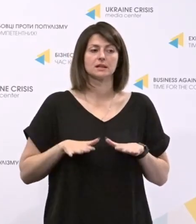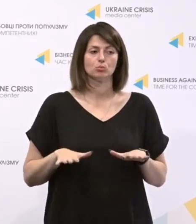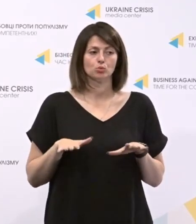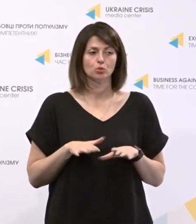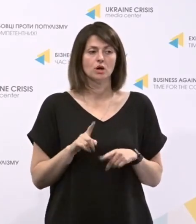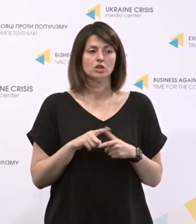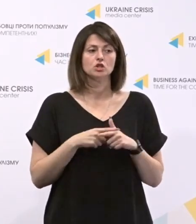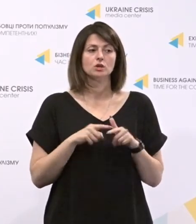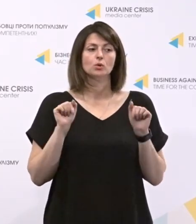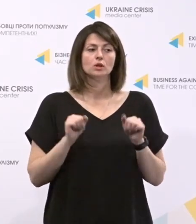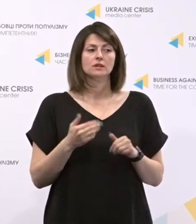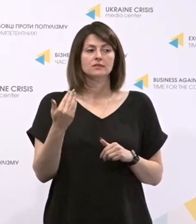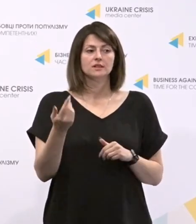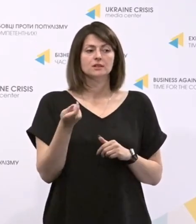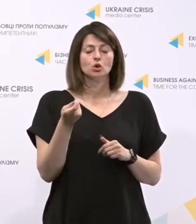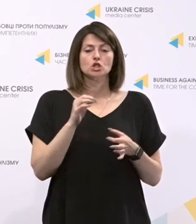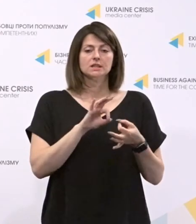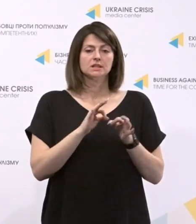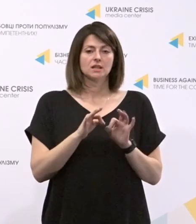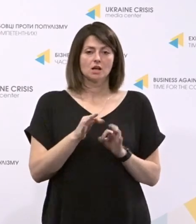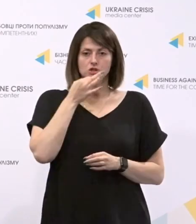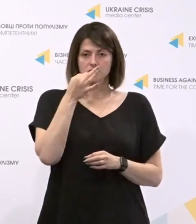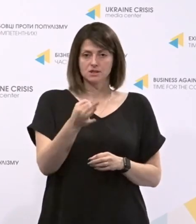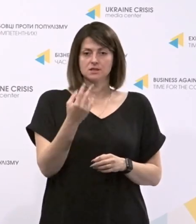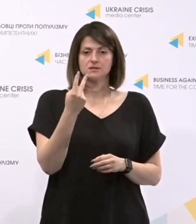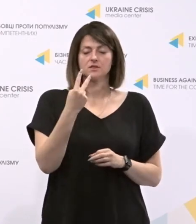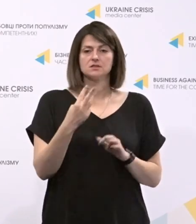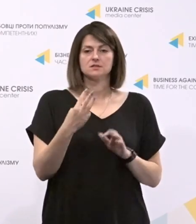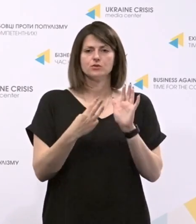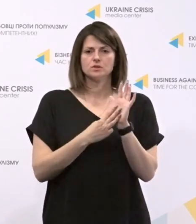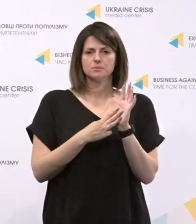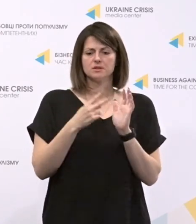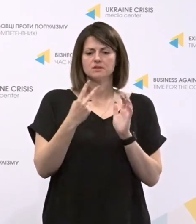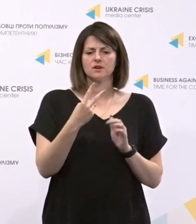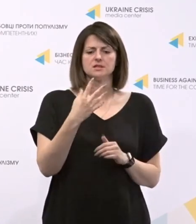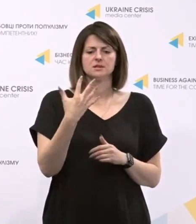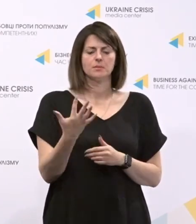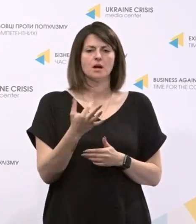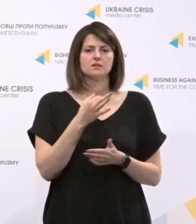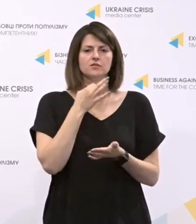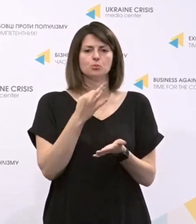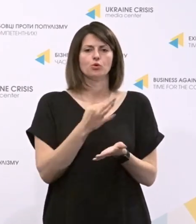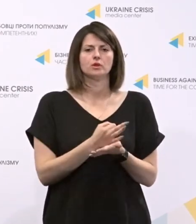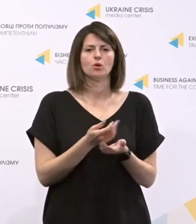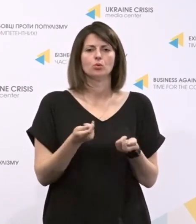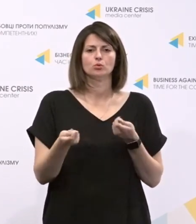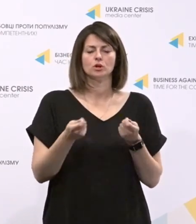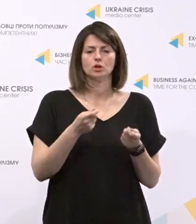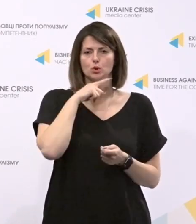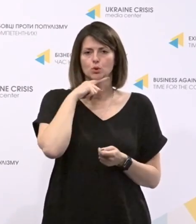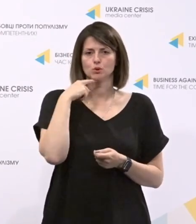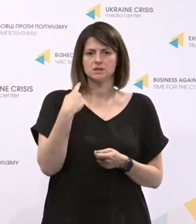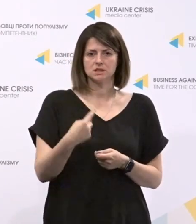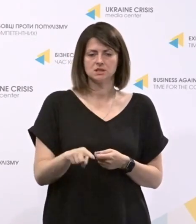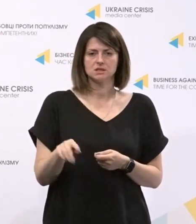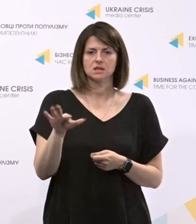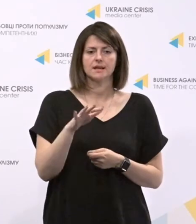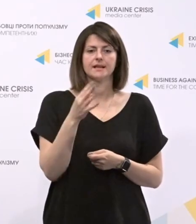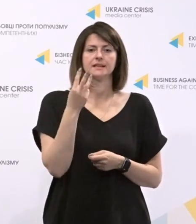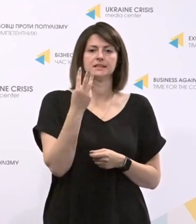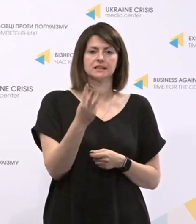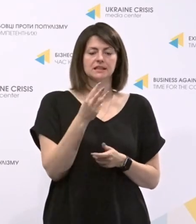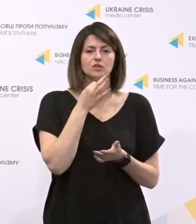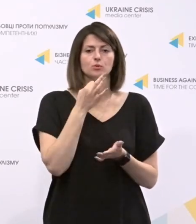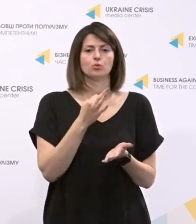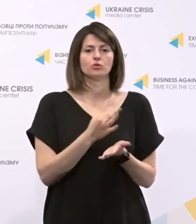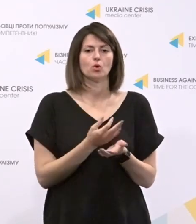Crimea. Could you provide us with more details? Out of 28 the events, you say